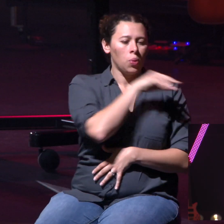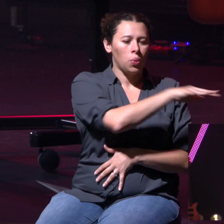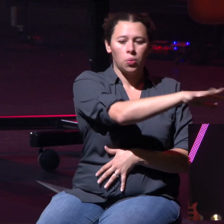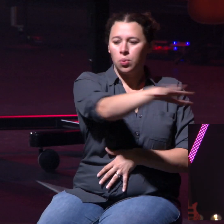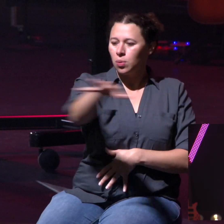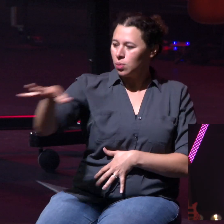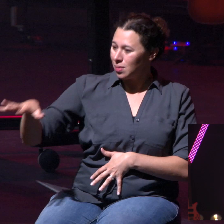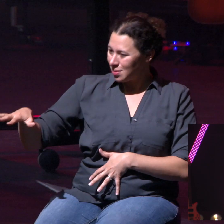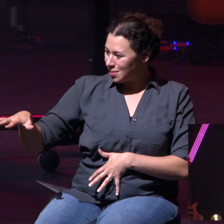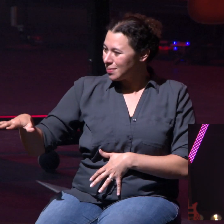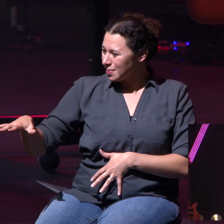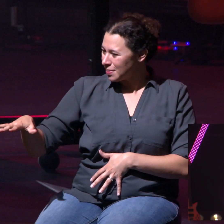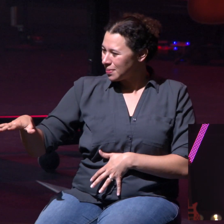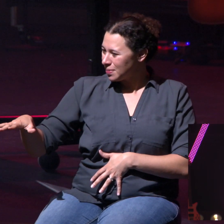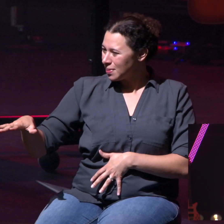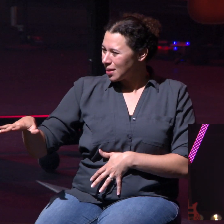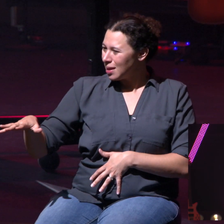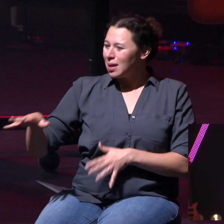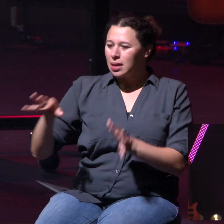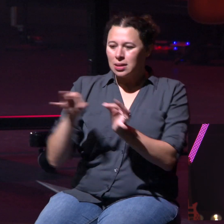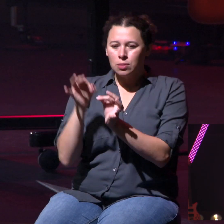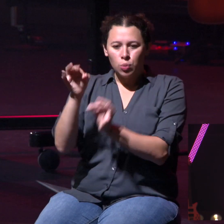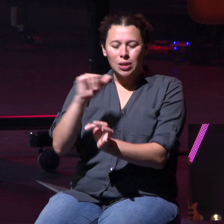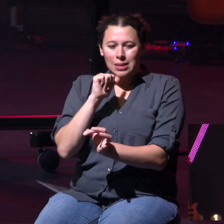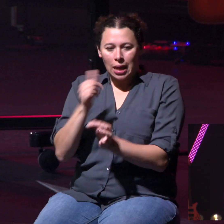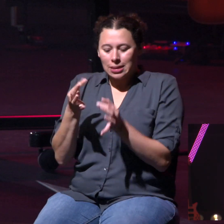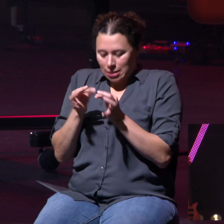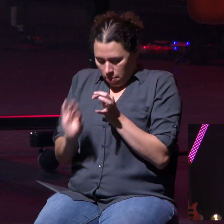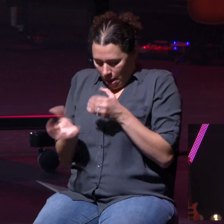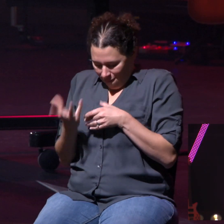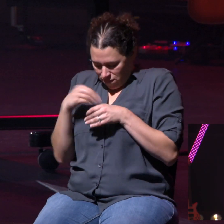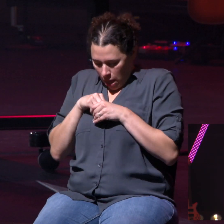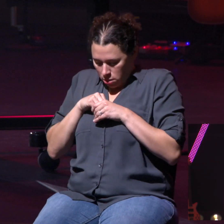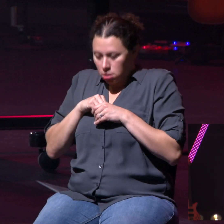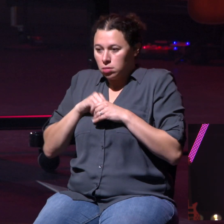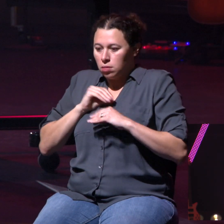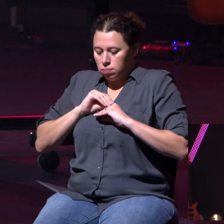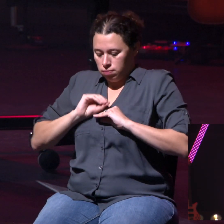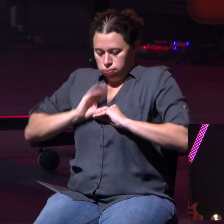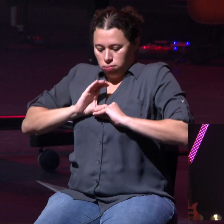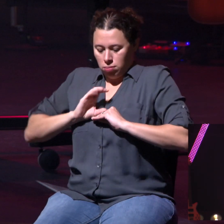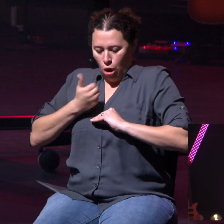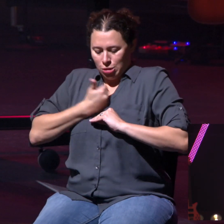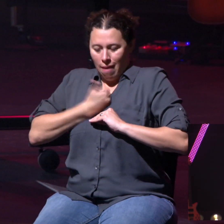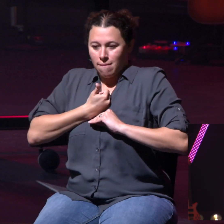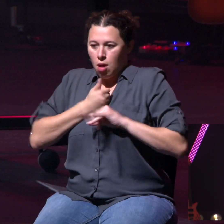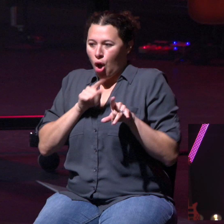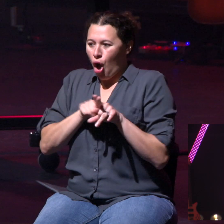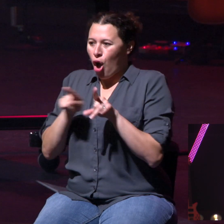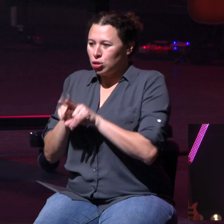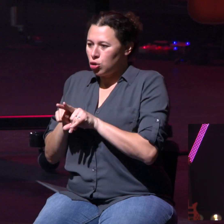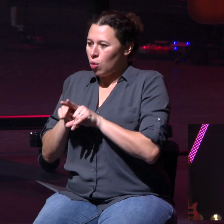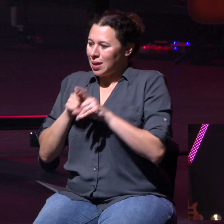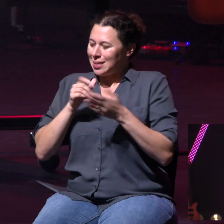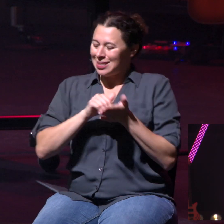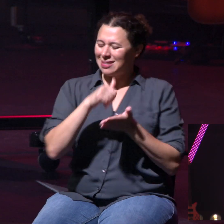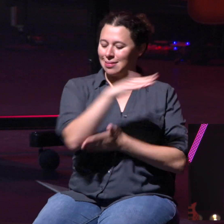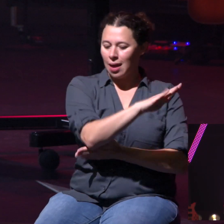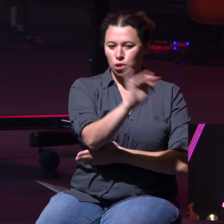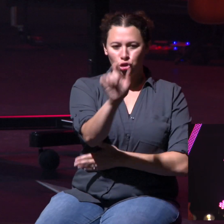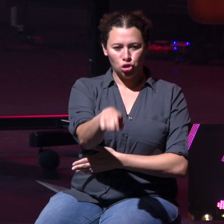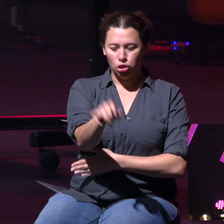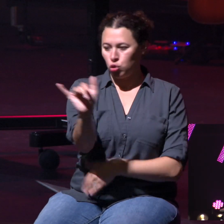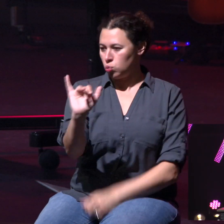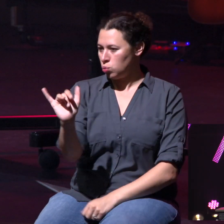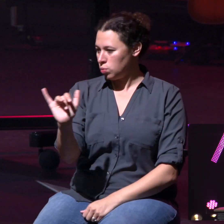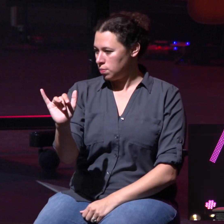Spirit also sends us. We are also to be sent by the Spirit. And a great example of that in Jesus' life comes in